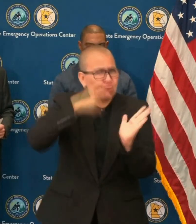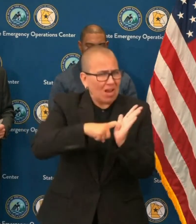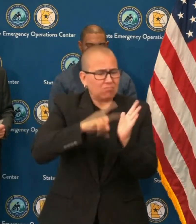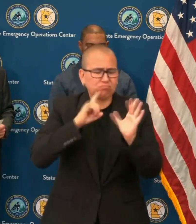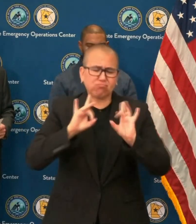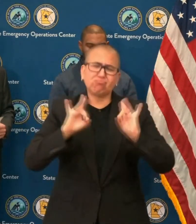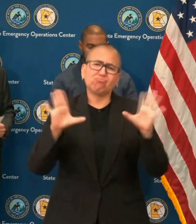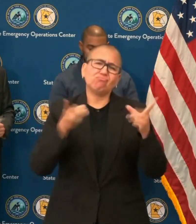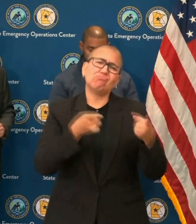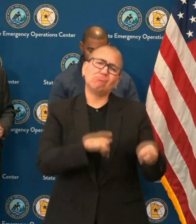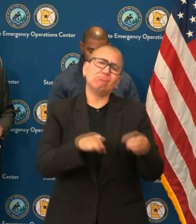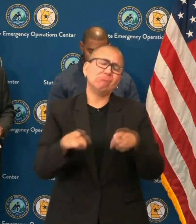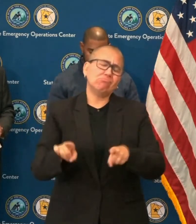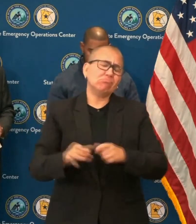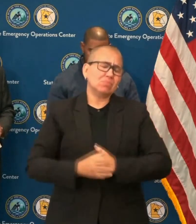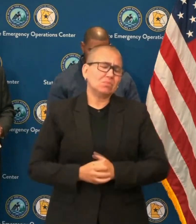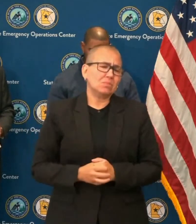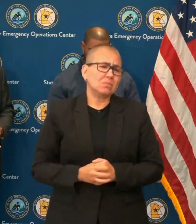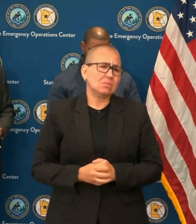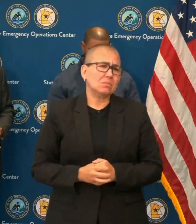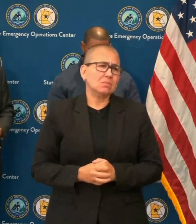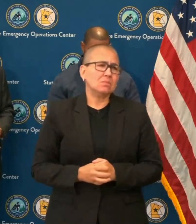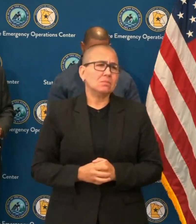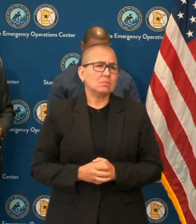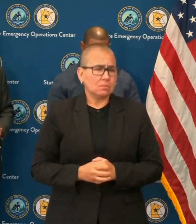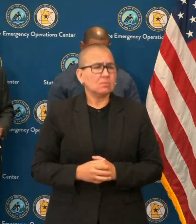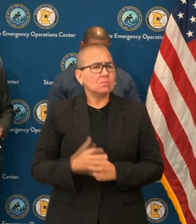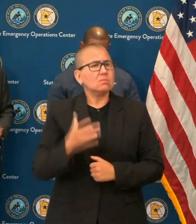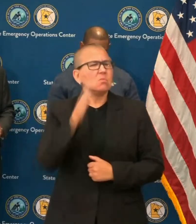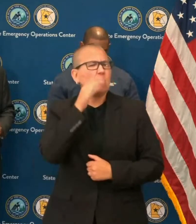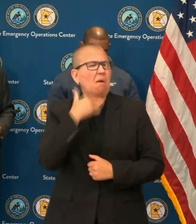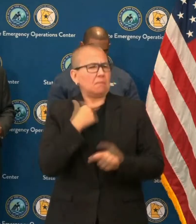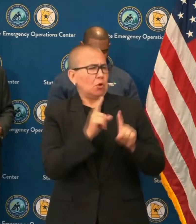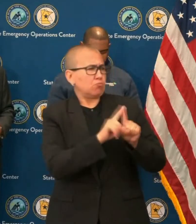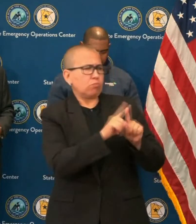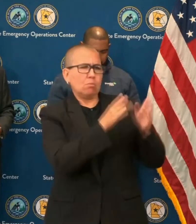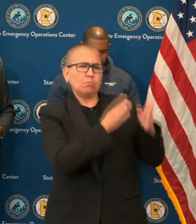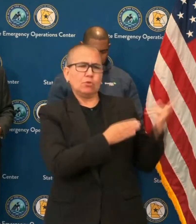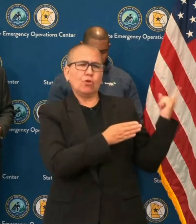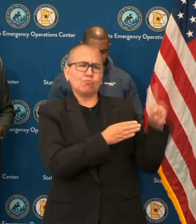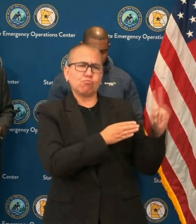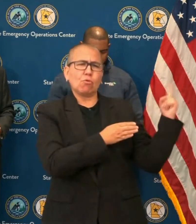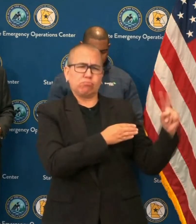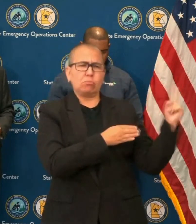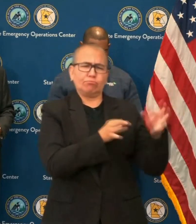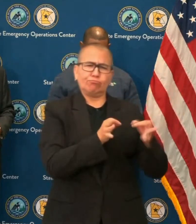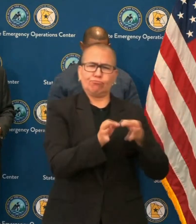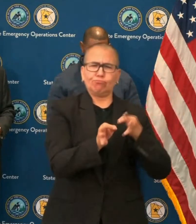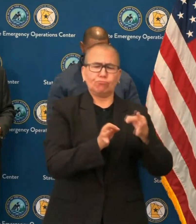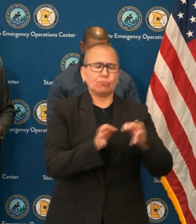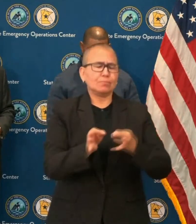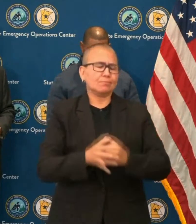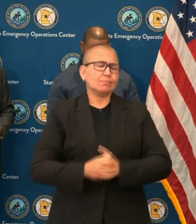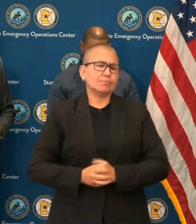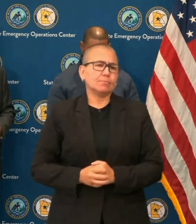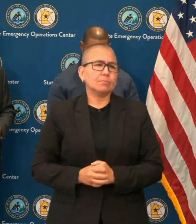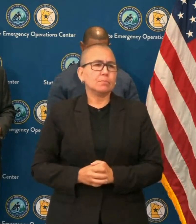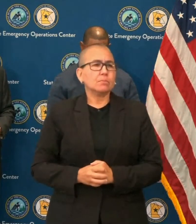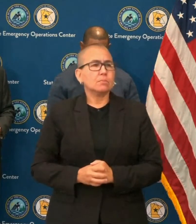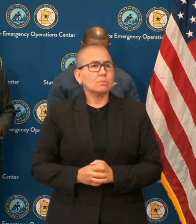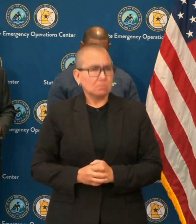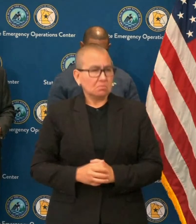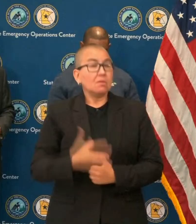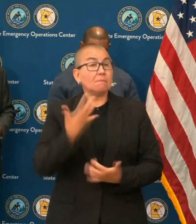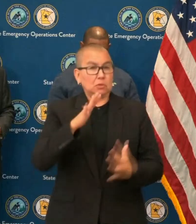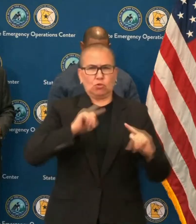Today we have a few speakers who are going to, again, give some updates, and we will be available to answer some questions